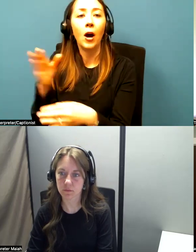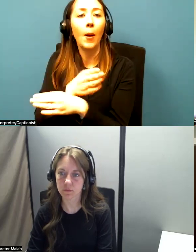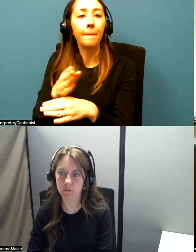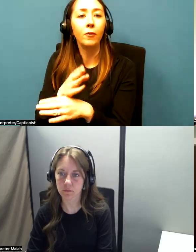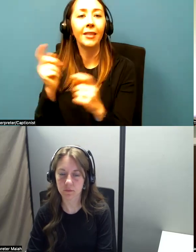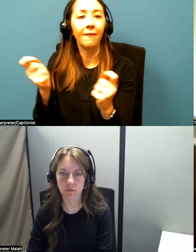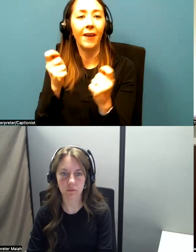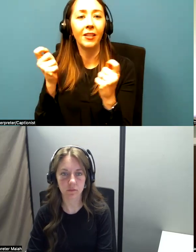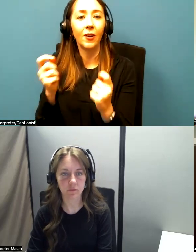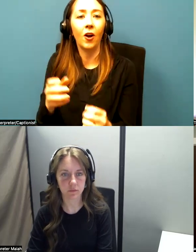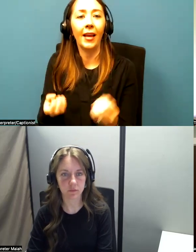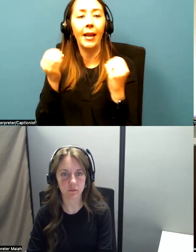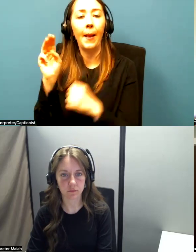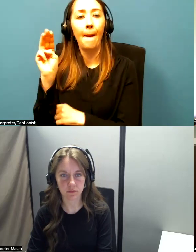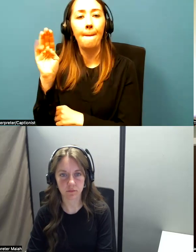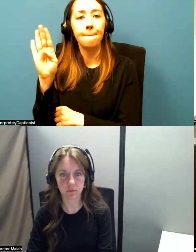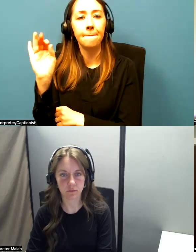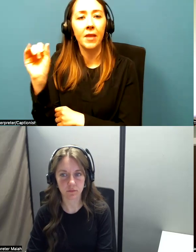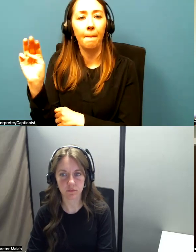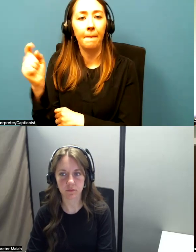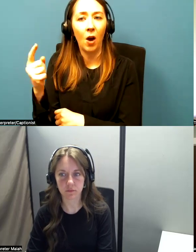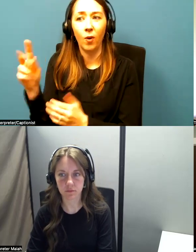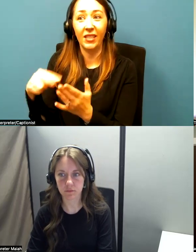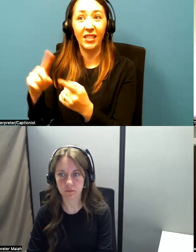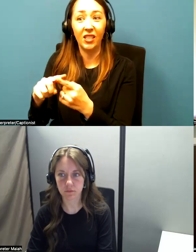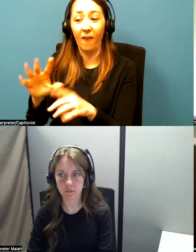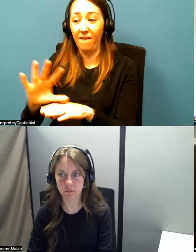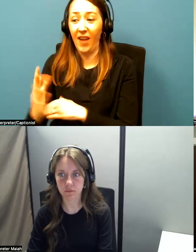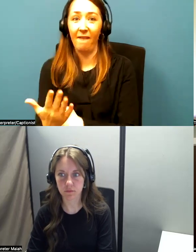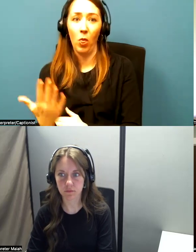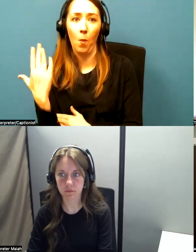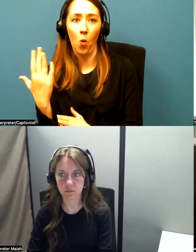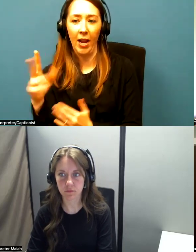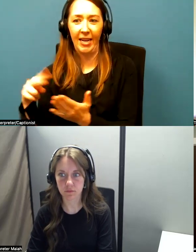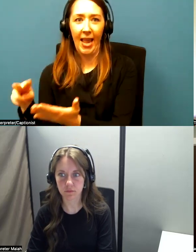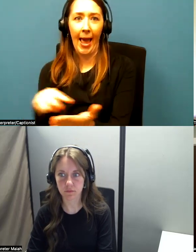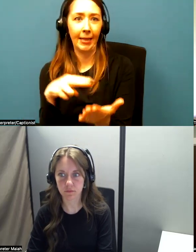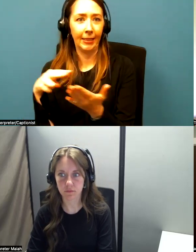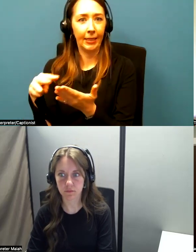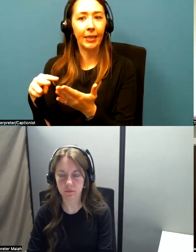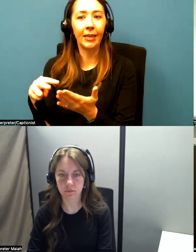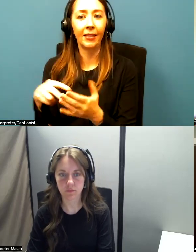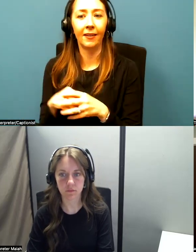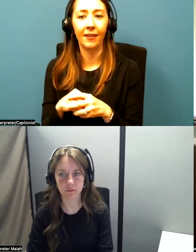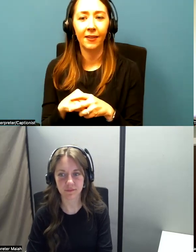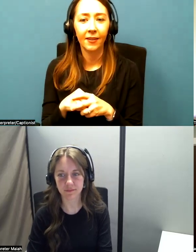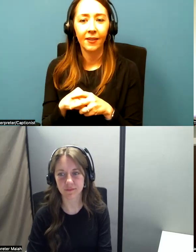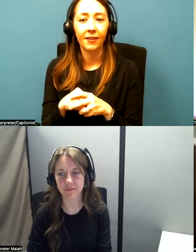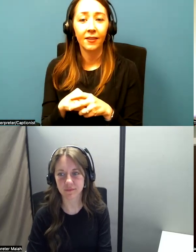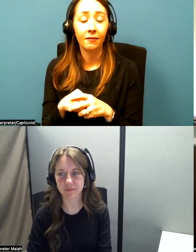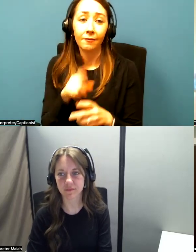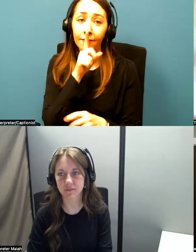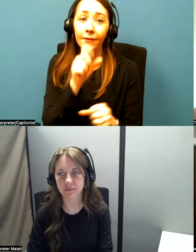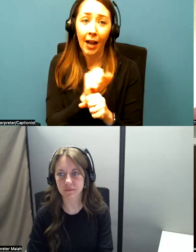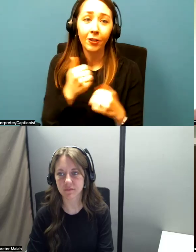festival in Bilbao and dancing. We were out until 5 o'clock in the morning dancing. And I actually have